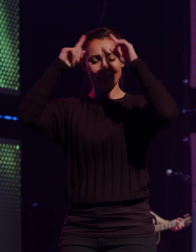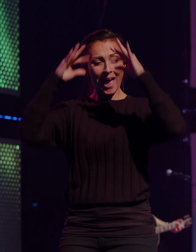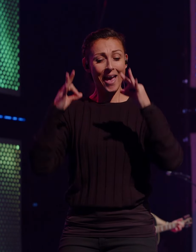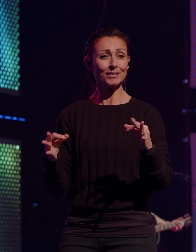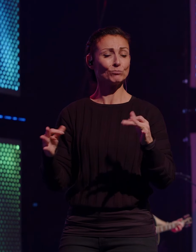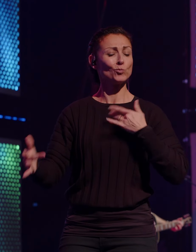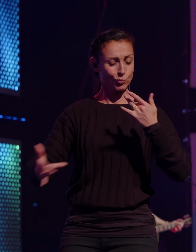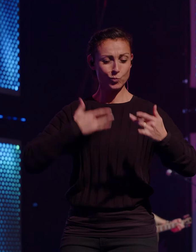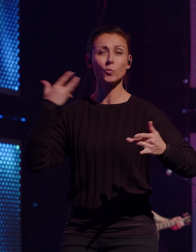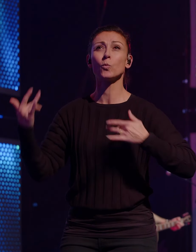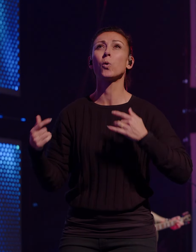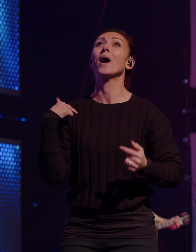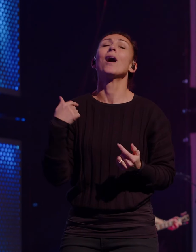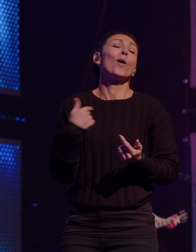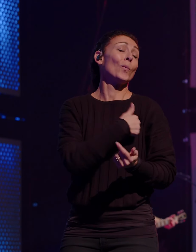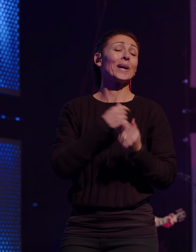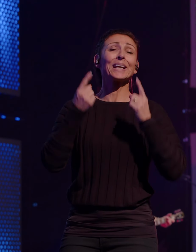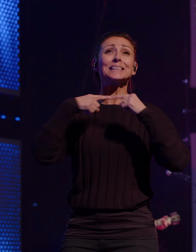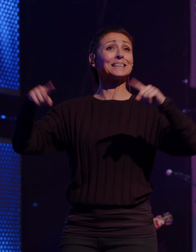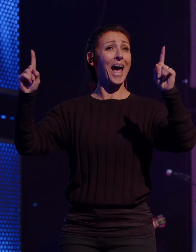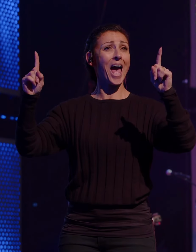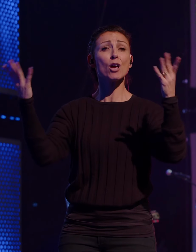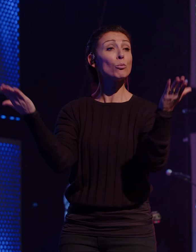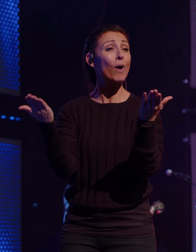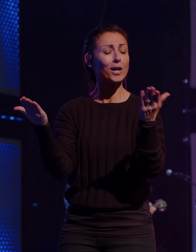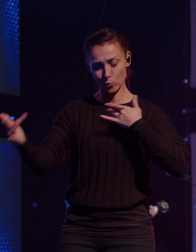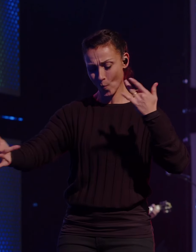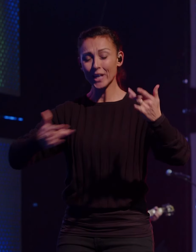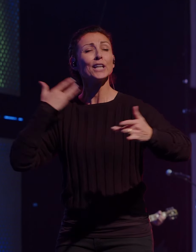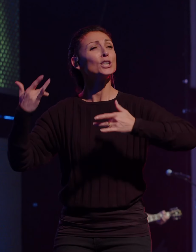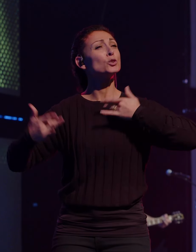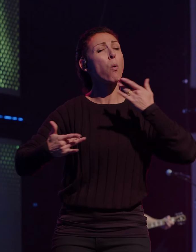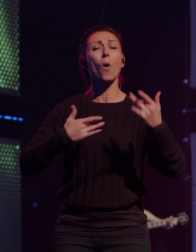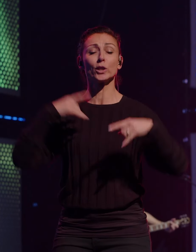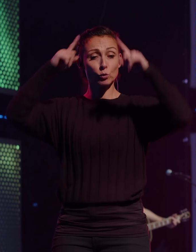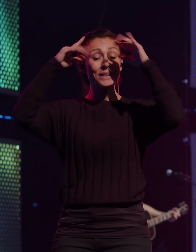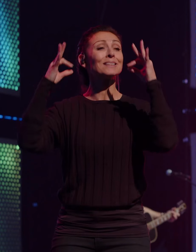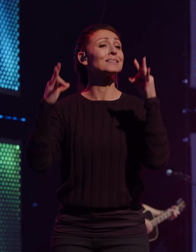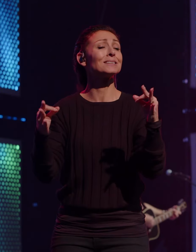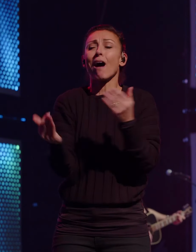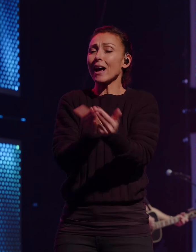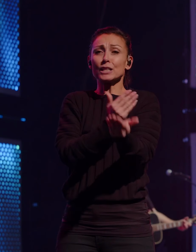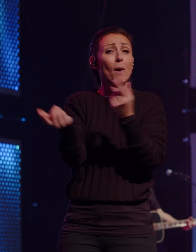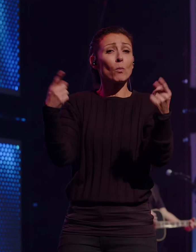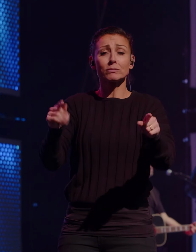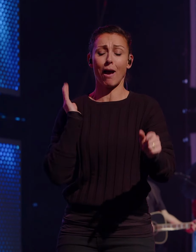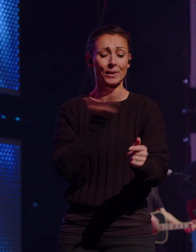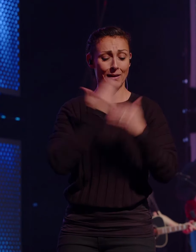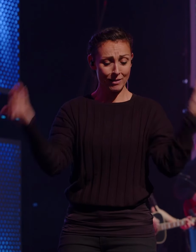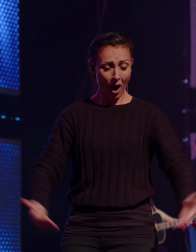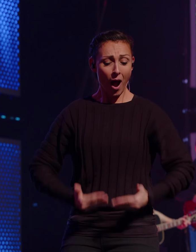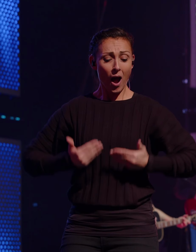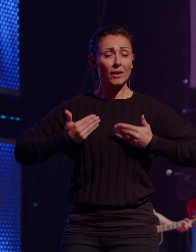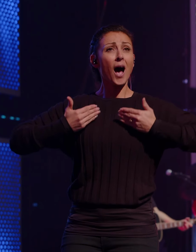say rejoice. And again I say rejoice. Come on. From the mountaintops.